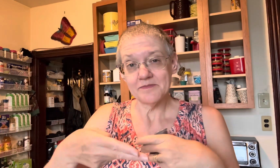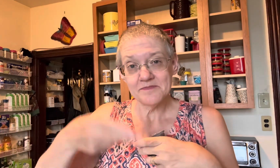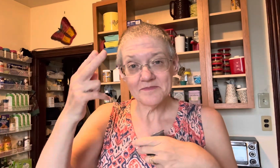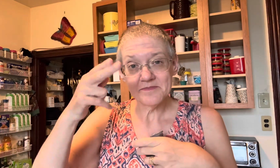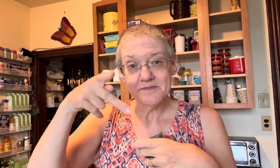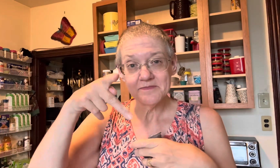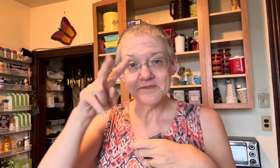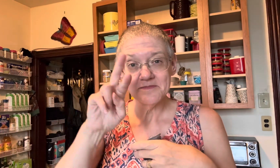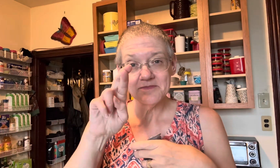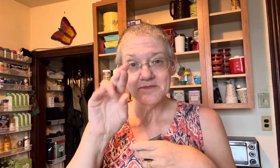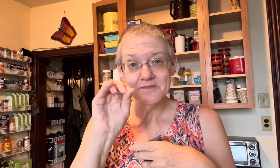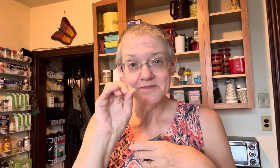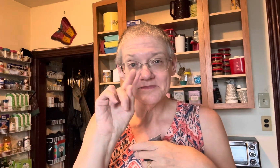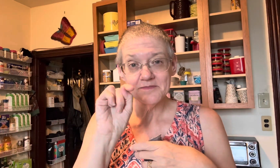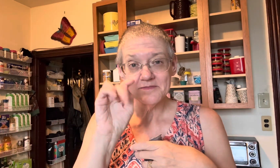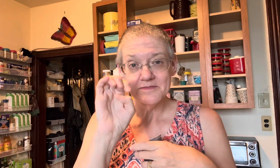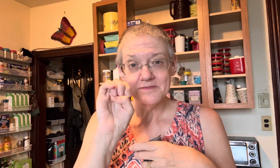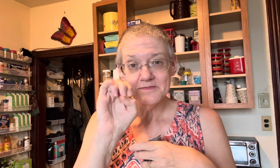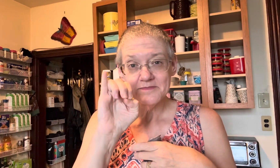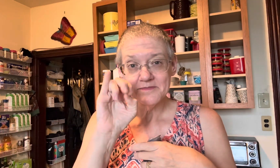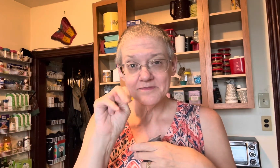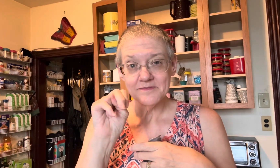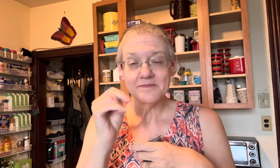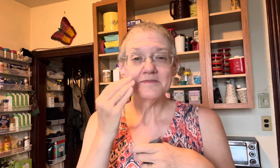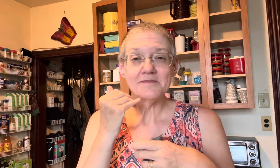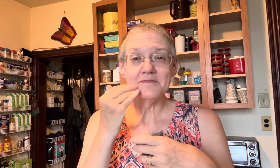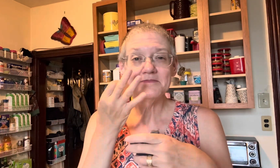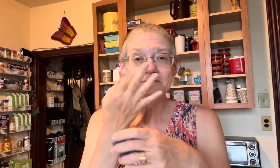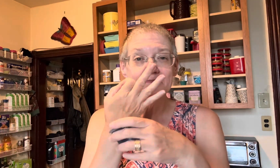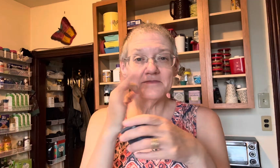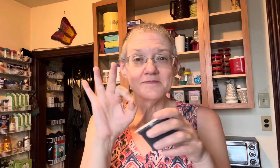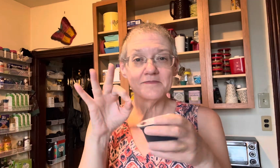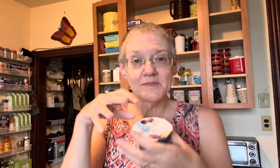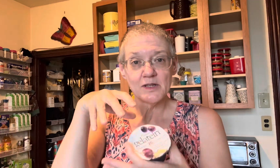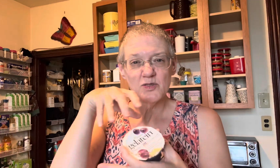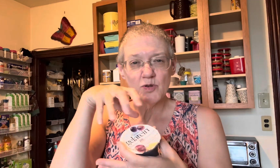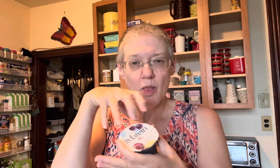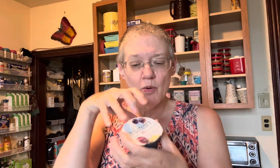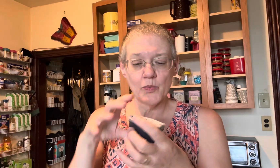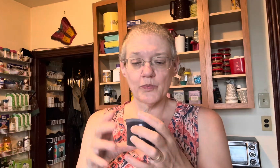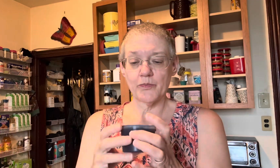of grape high-protein gelatin. It's sugar-free.